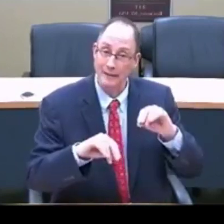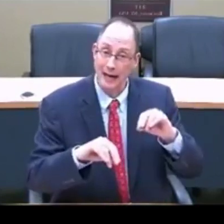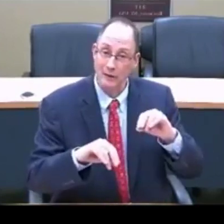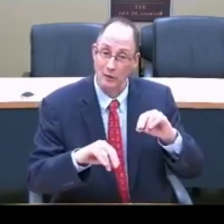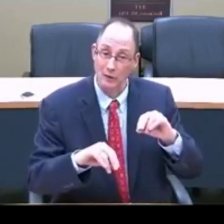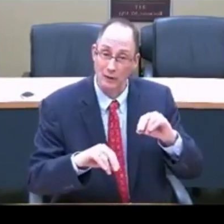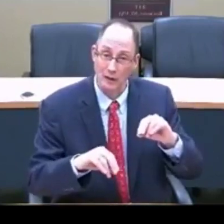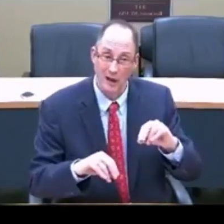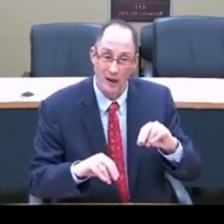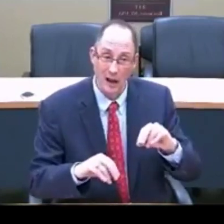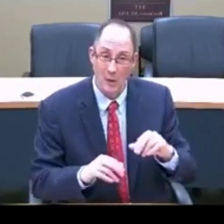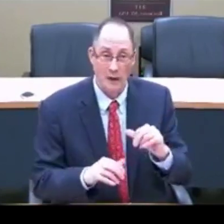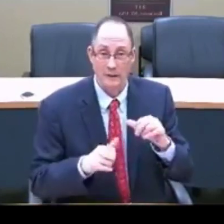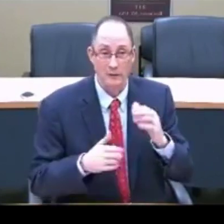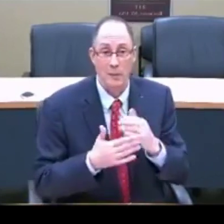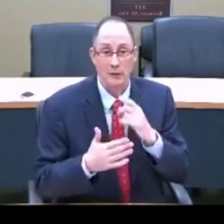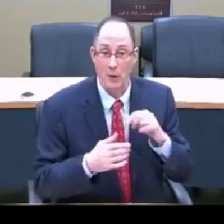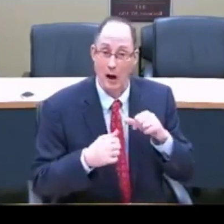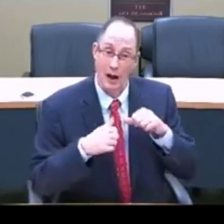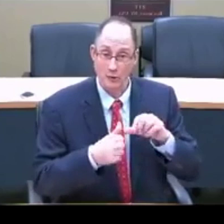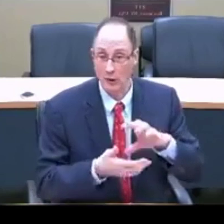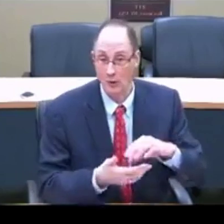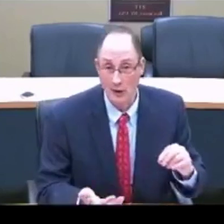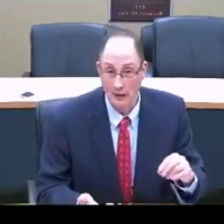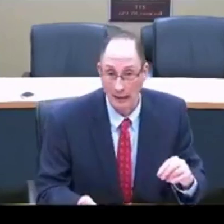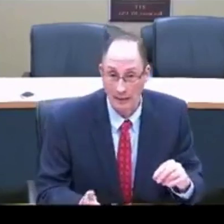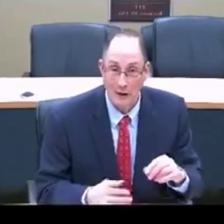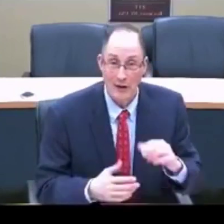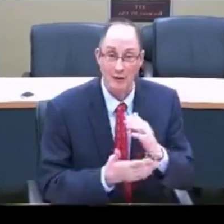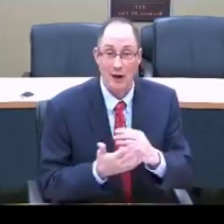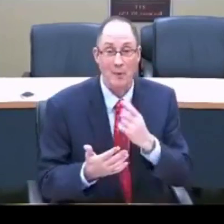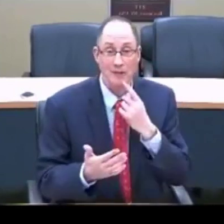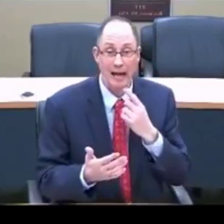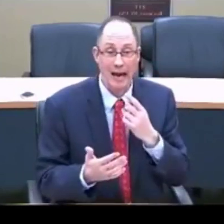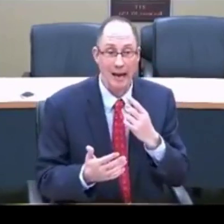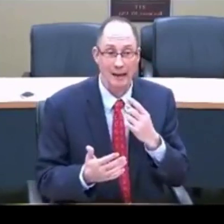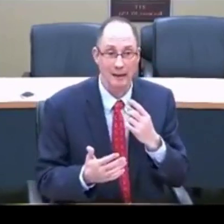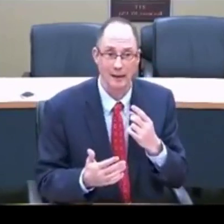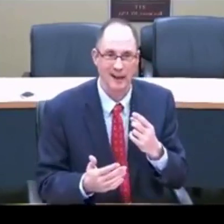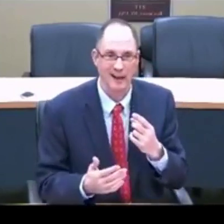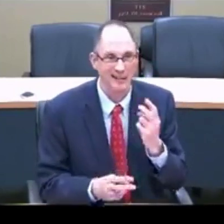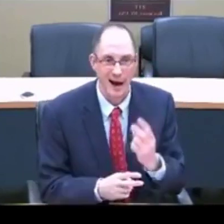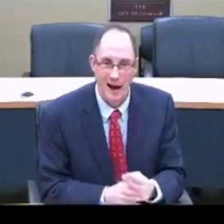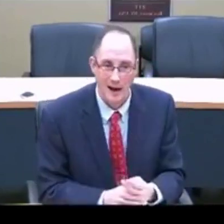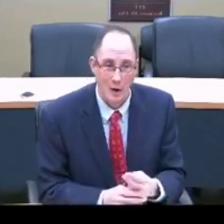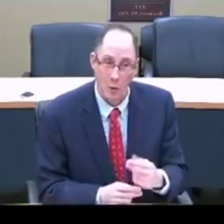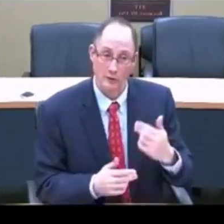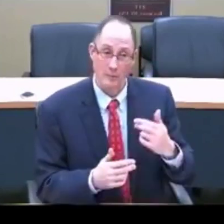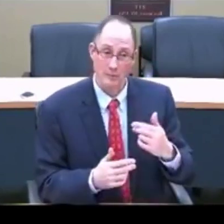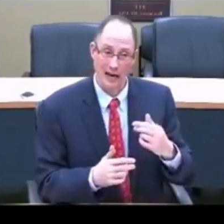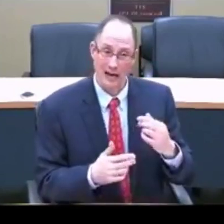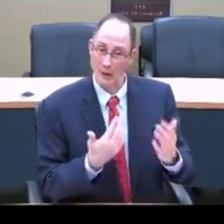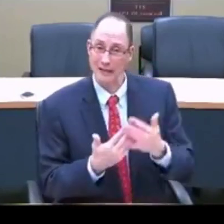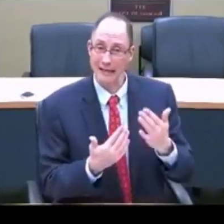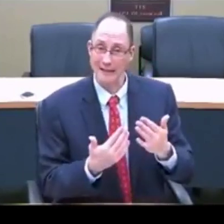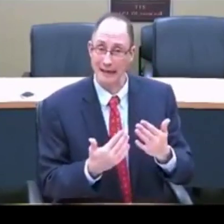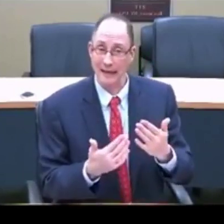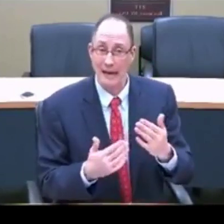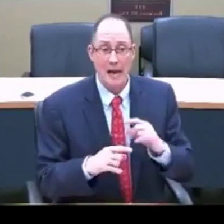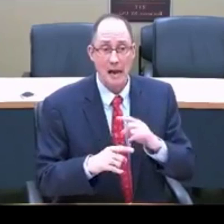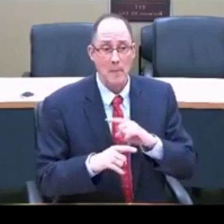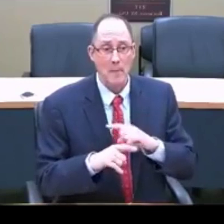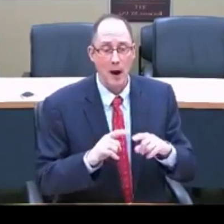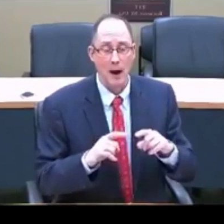did it take you? And some would say, well, I'm still learning. Some would say, it's hard. Well, some say it was easy.